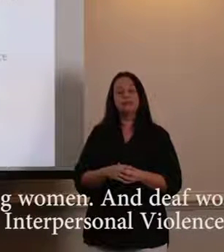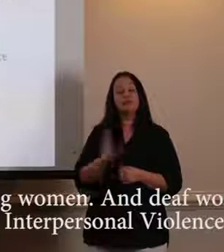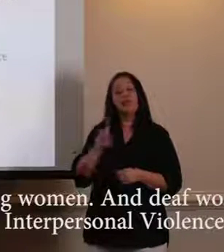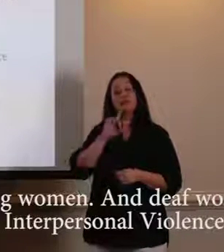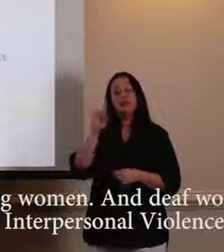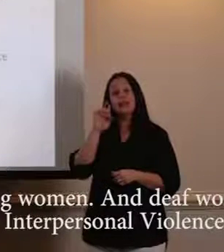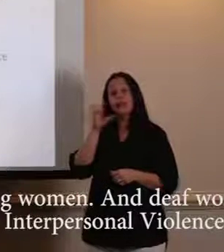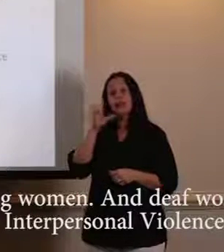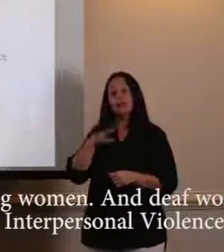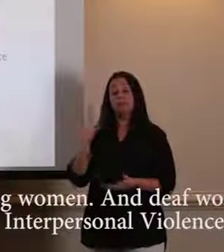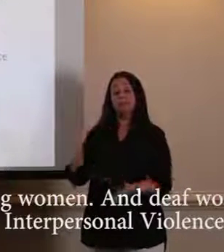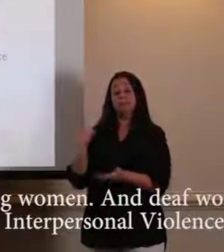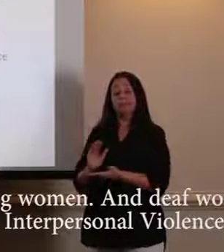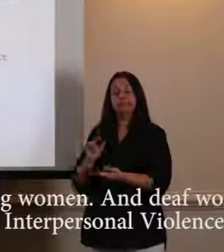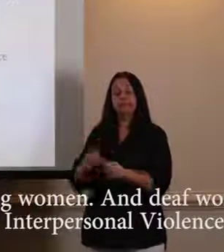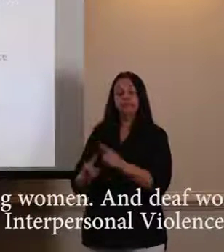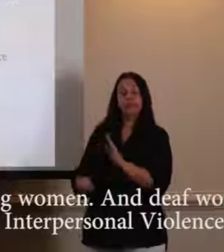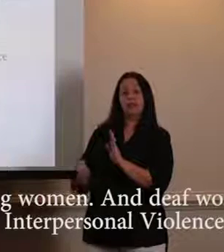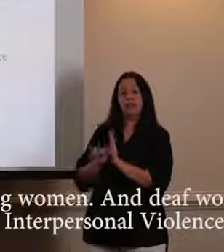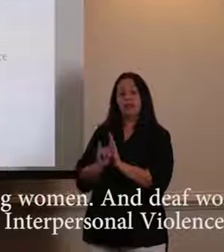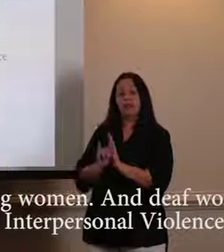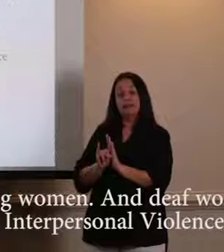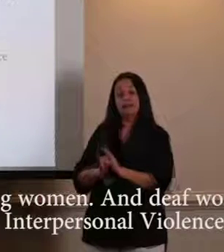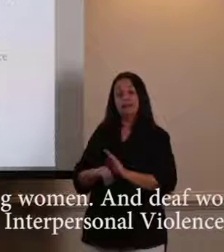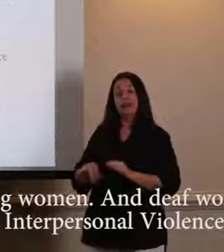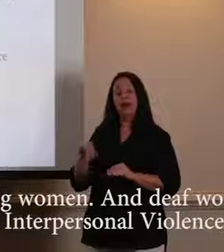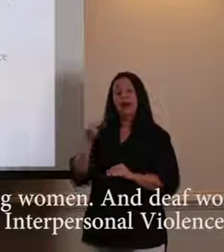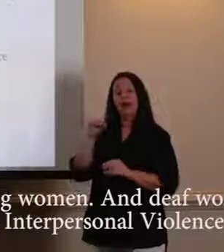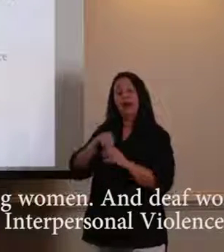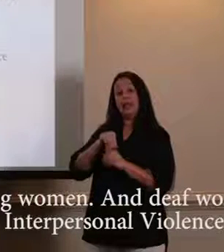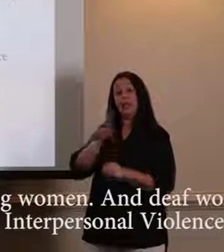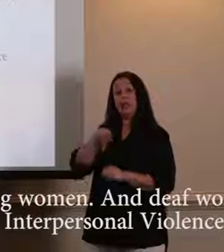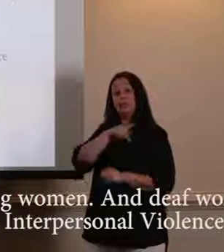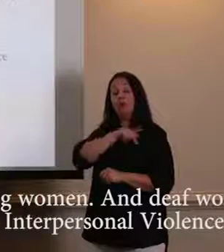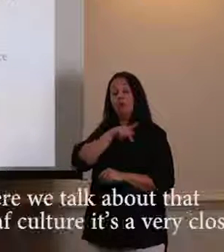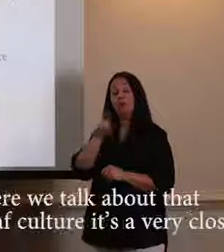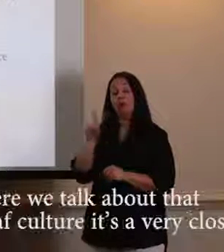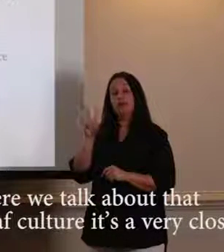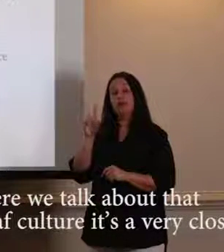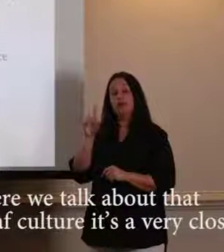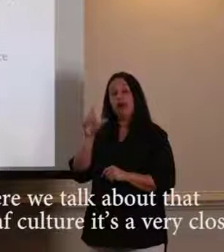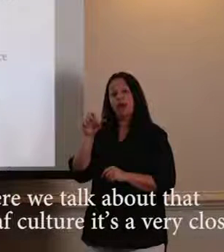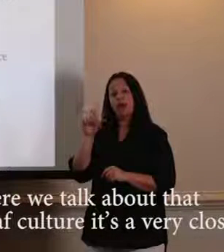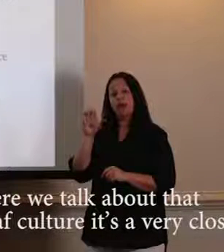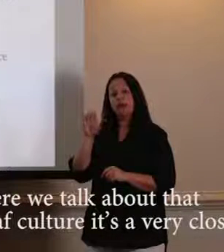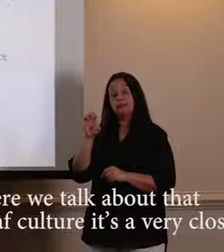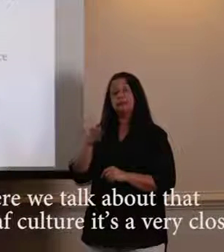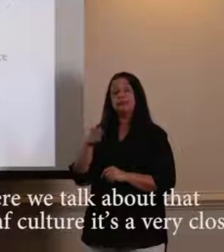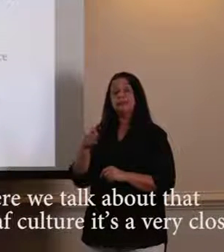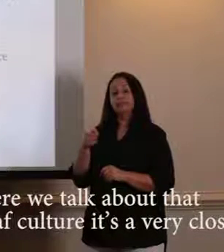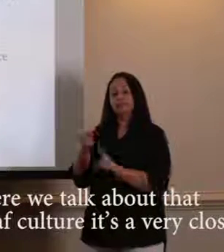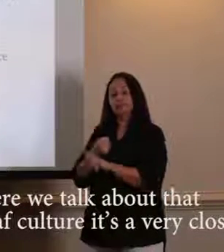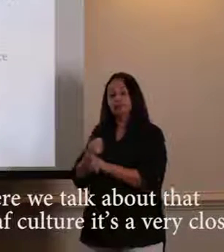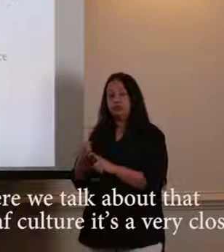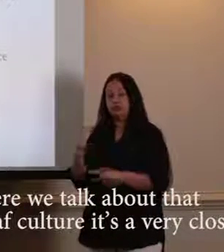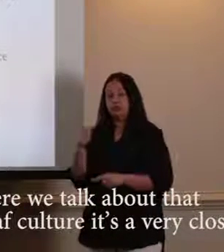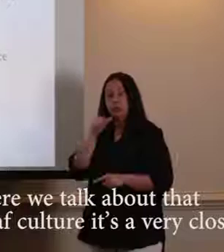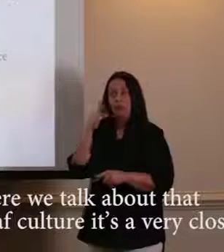are less likely to identify IPV, interpersonal violence, as abuse. And that's kind of where we talk about that